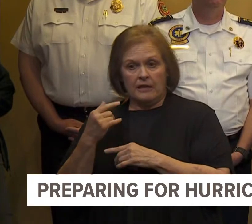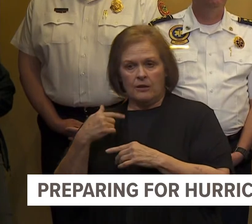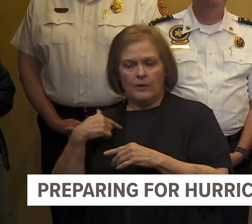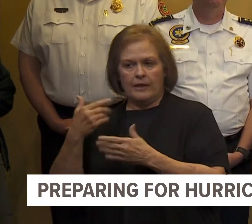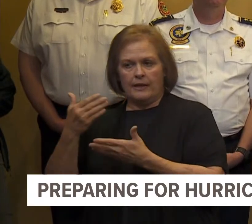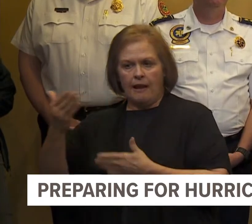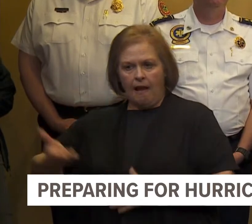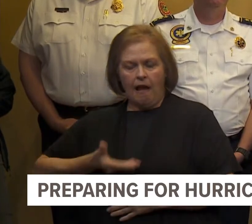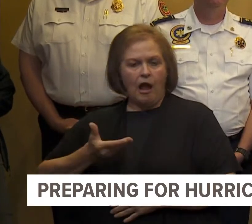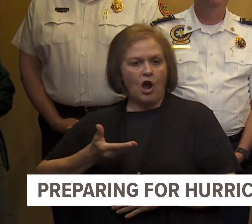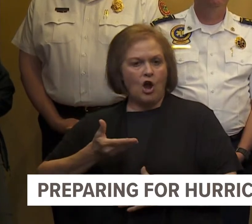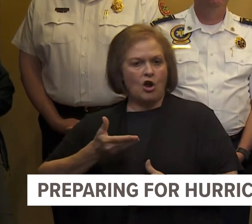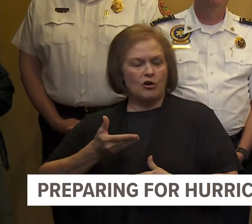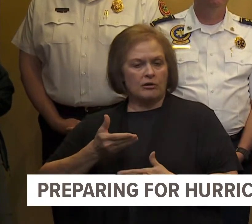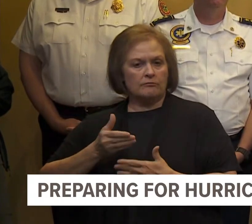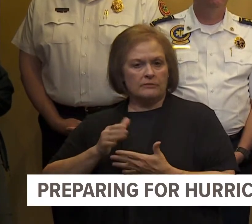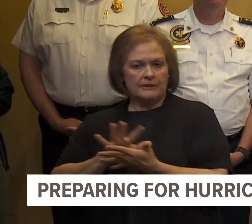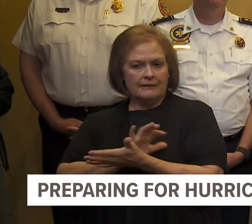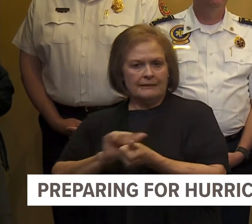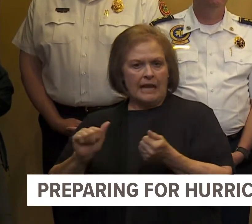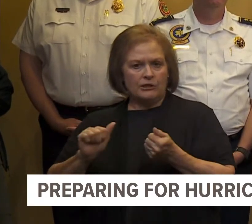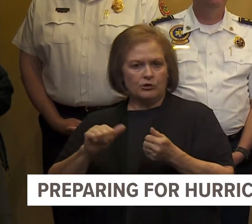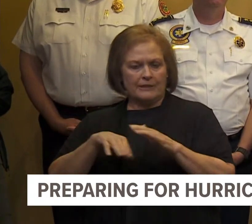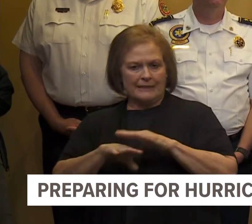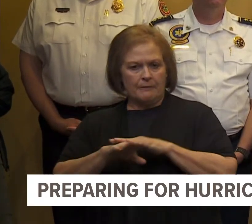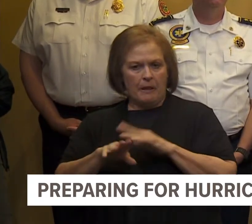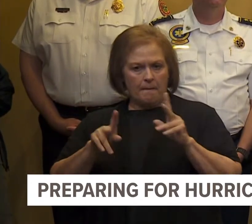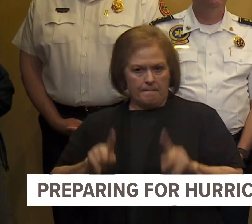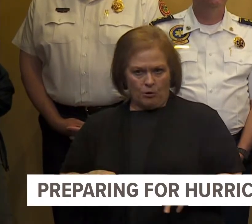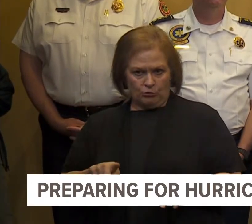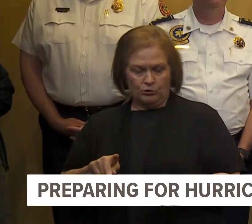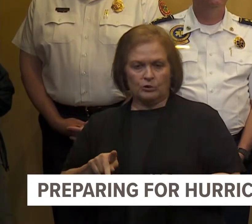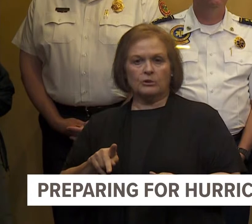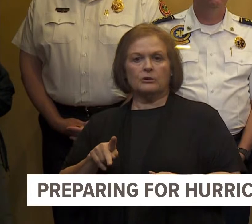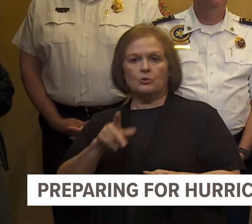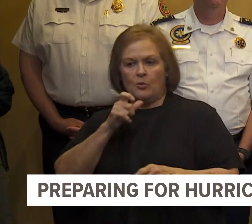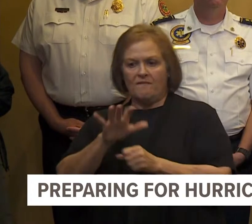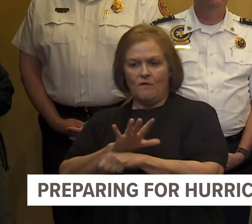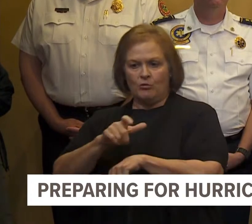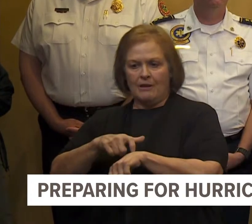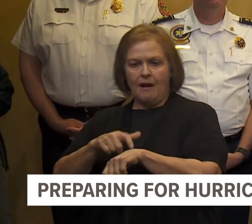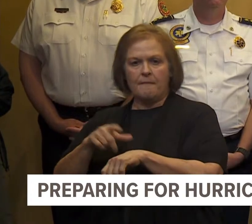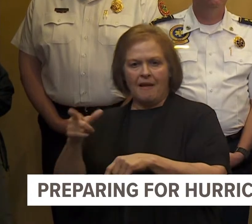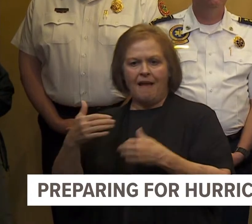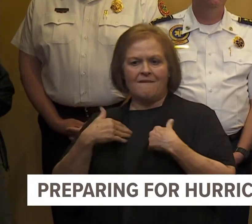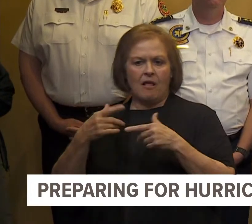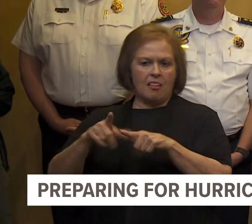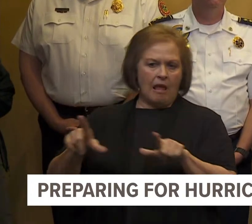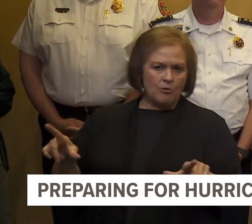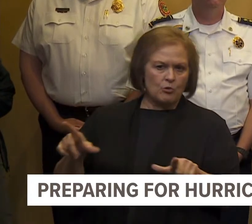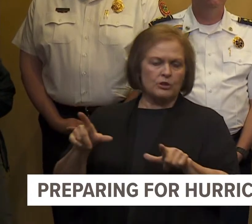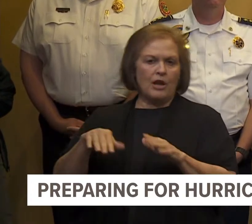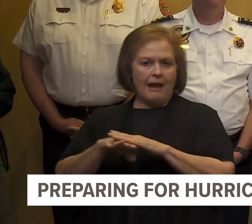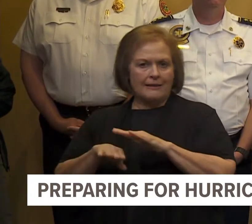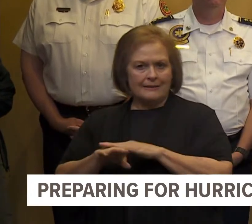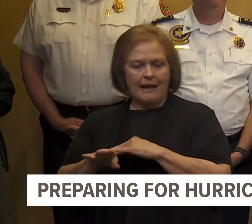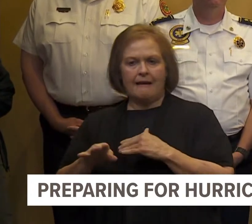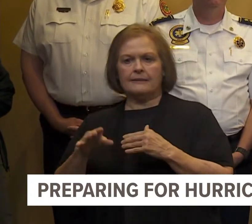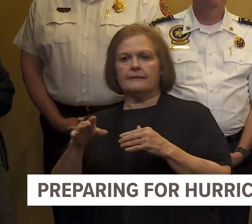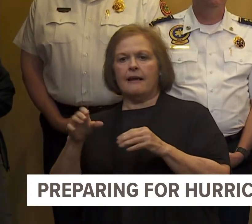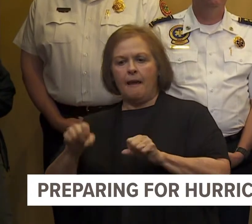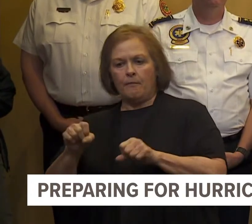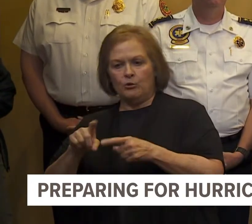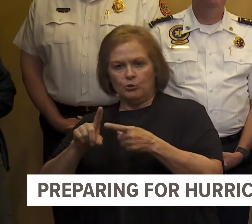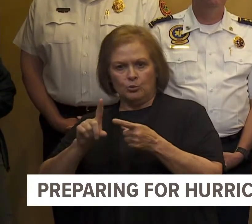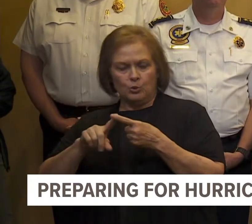disaster accessibility coordinator in my office, which is a full-time position, to expand language access and functional needs access in our